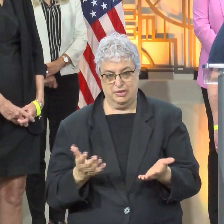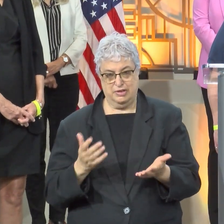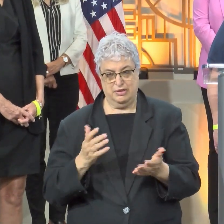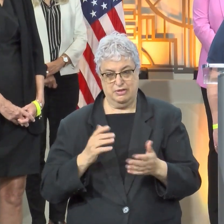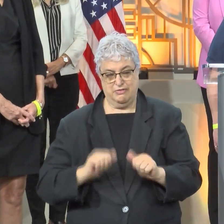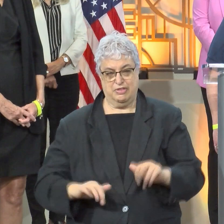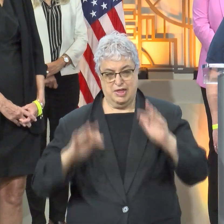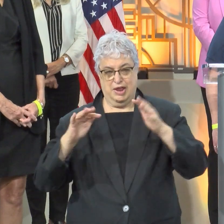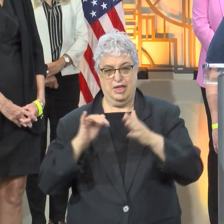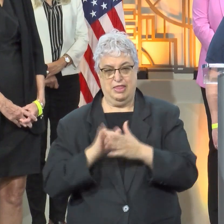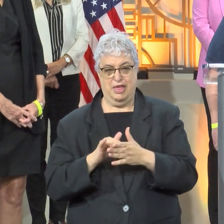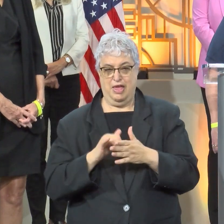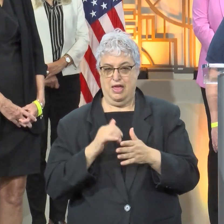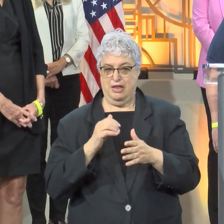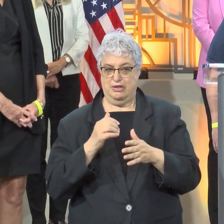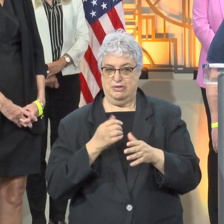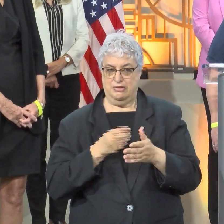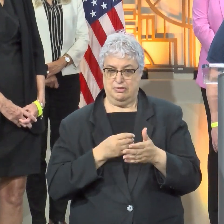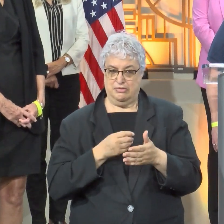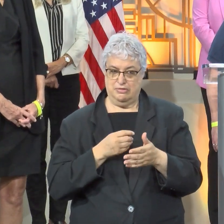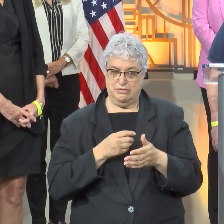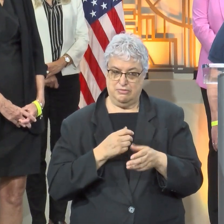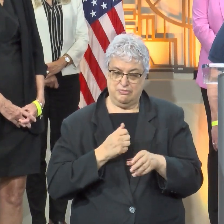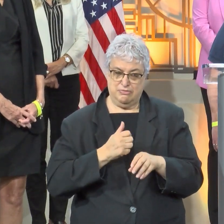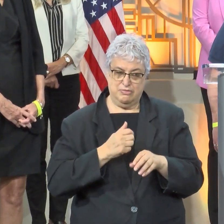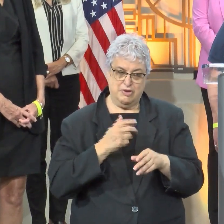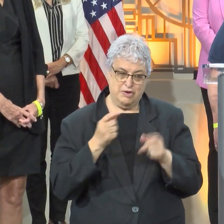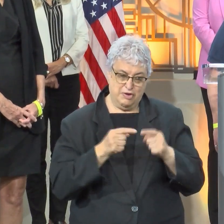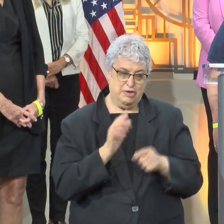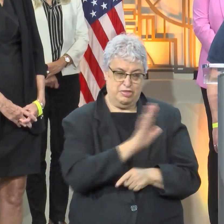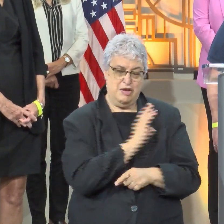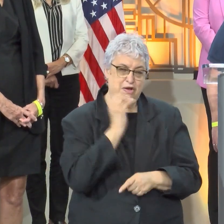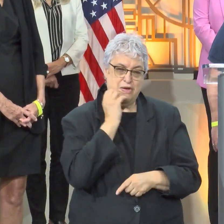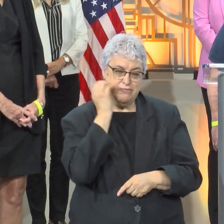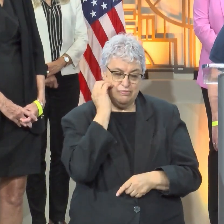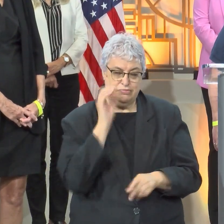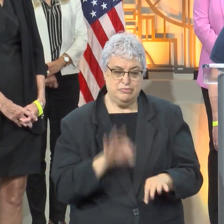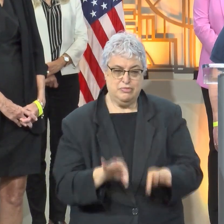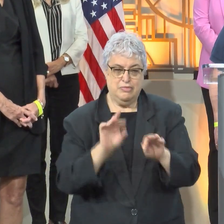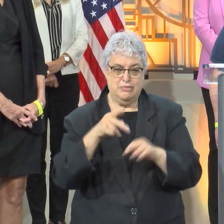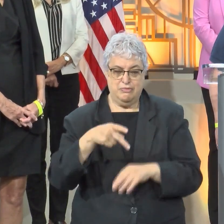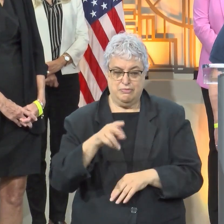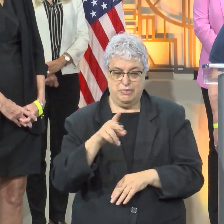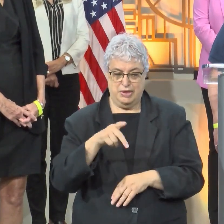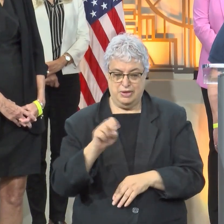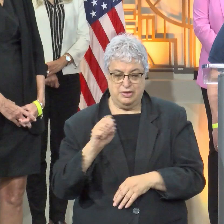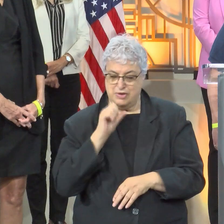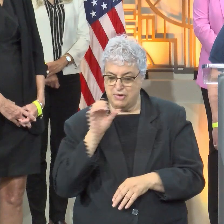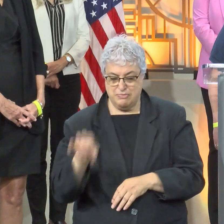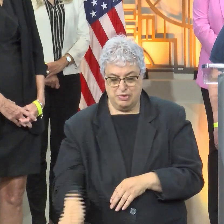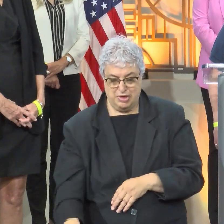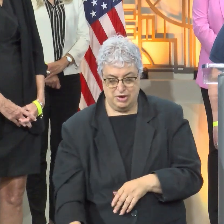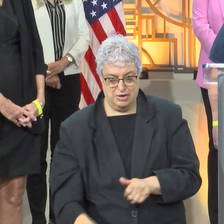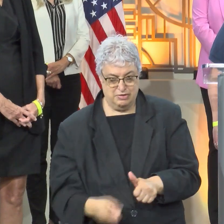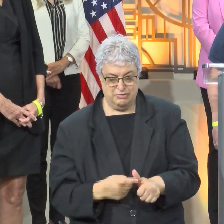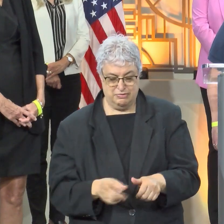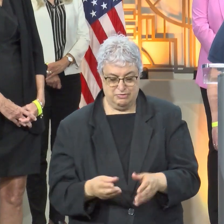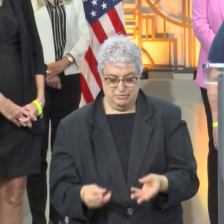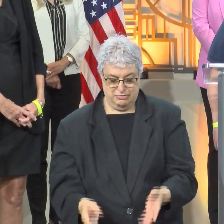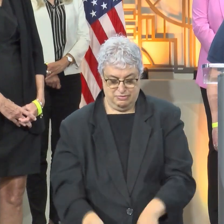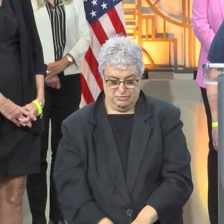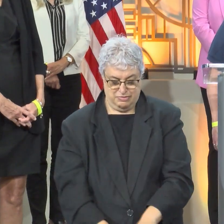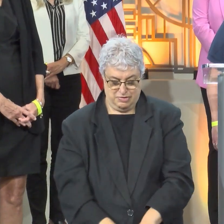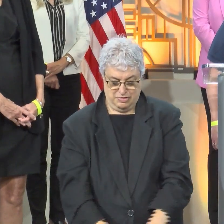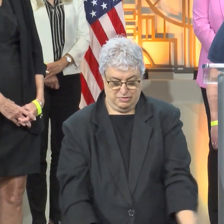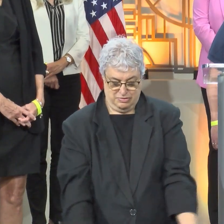home. So we ask you to think about that, but we also ask you whenever you're picking up this PPE or not putting it down in the first place, that you